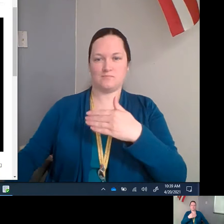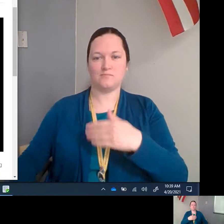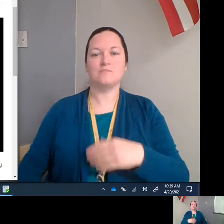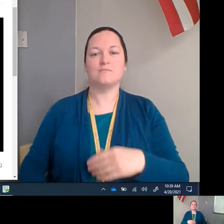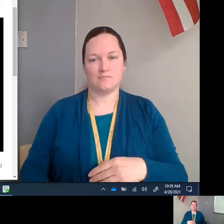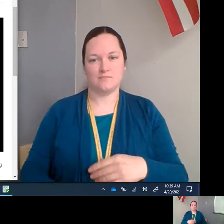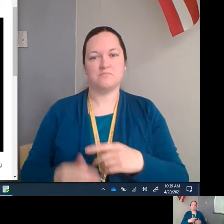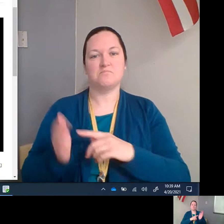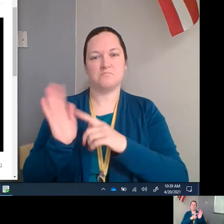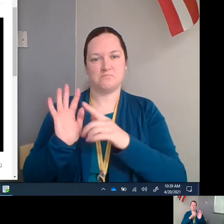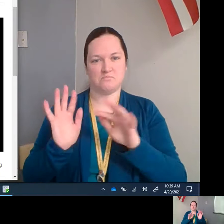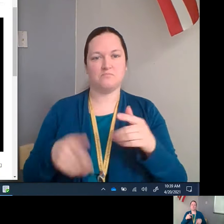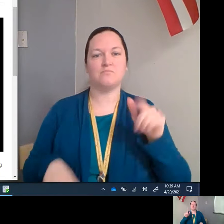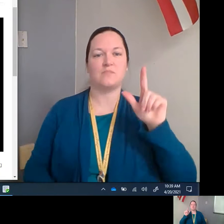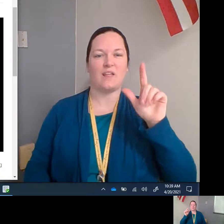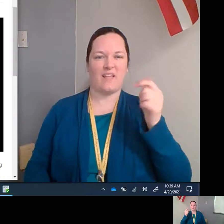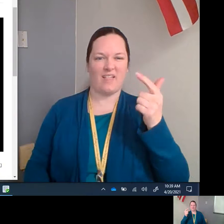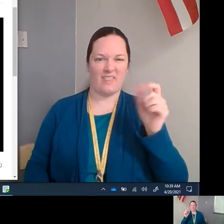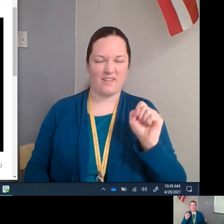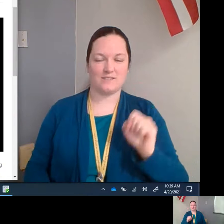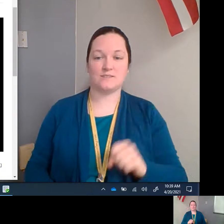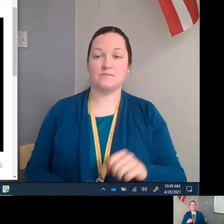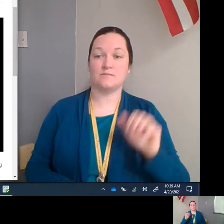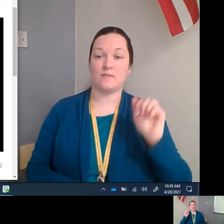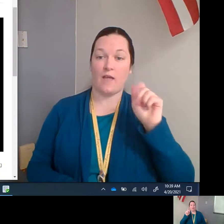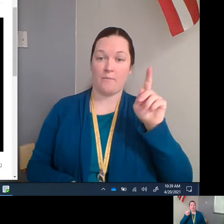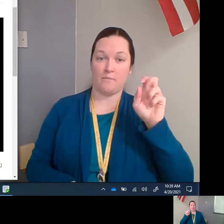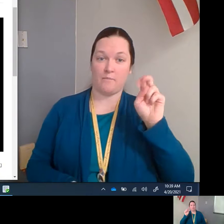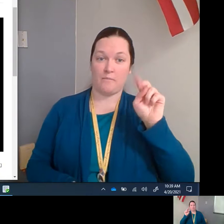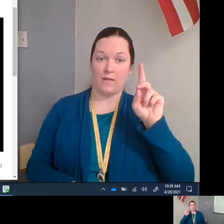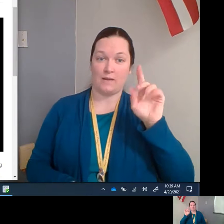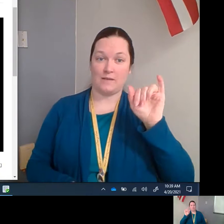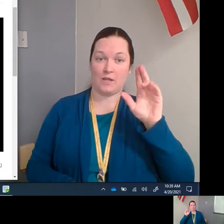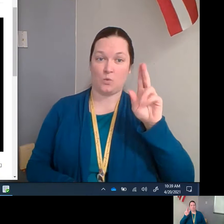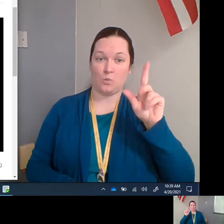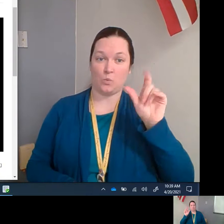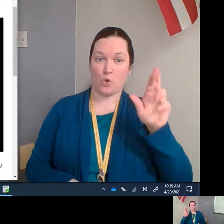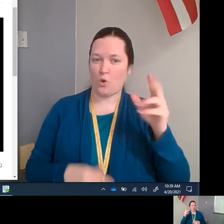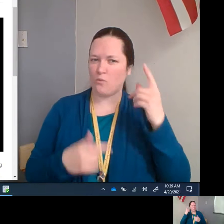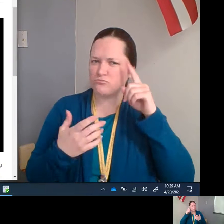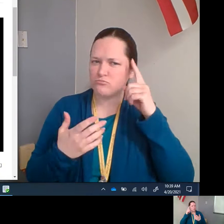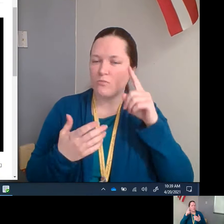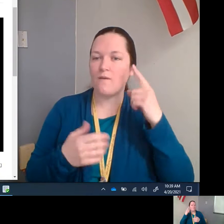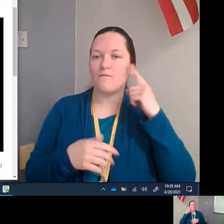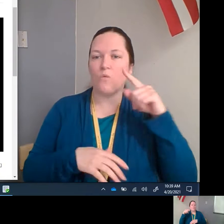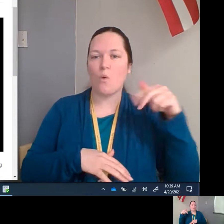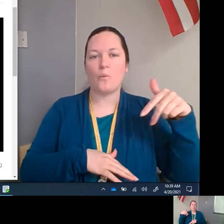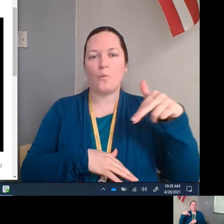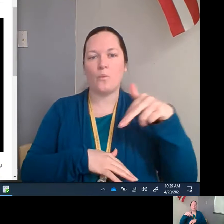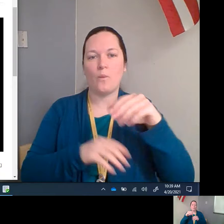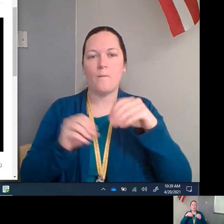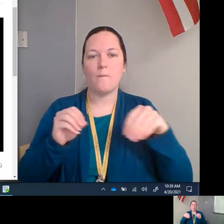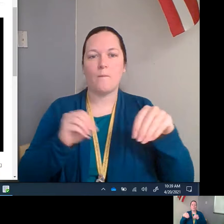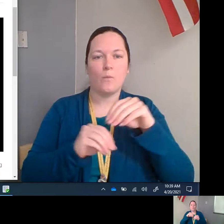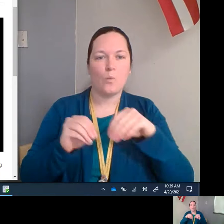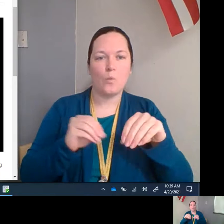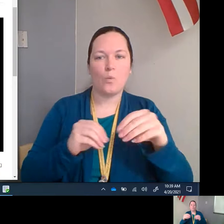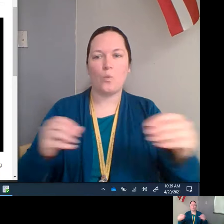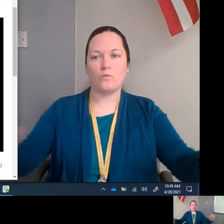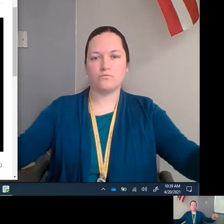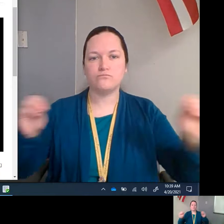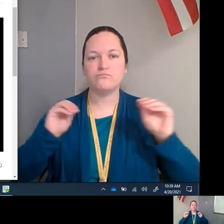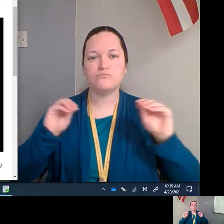shoulder blade, and your arms and legs. The appendicular skeleton, the function of that is in locomotion. So speaking of that, let's get to the next